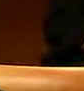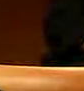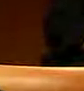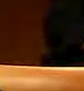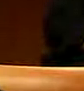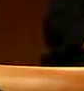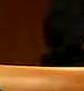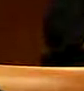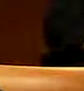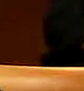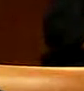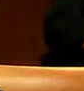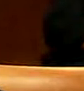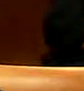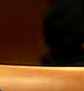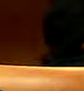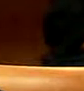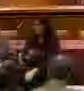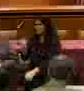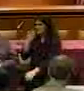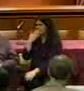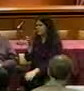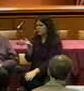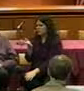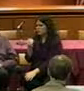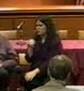Thank you. Brian?